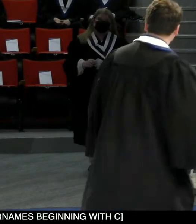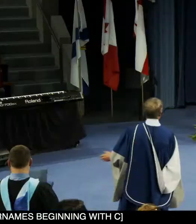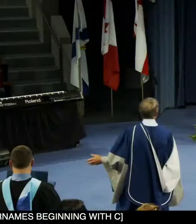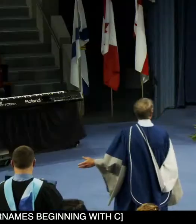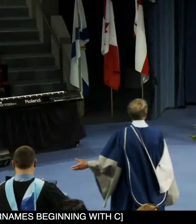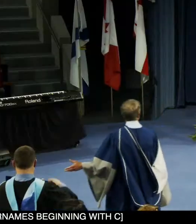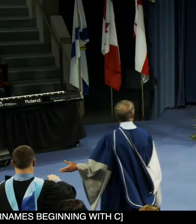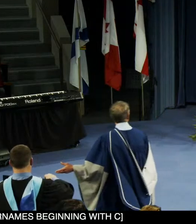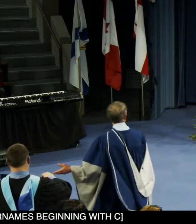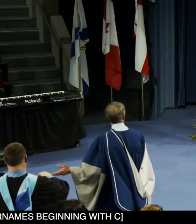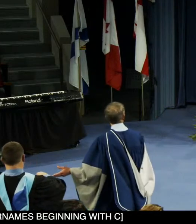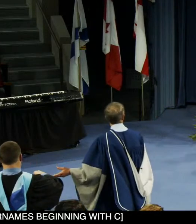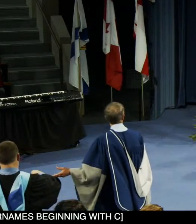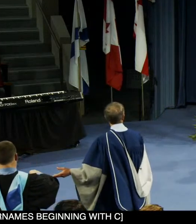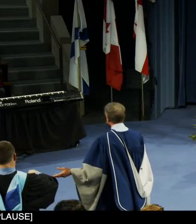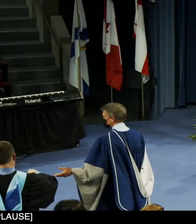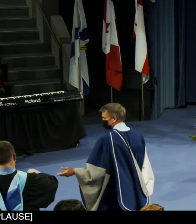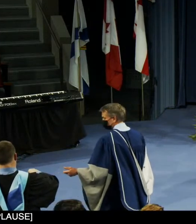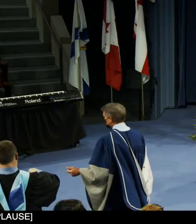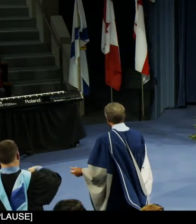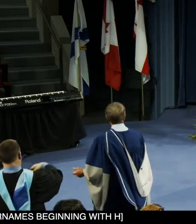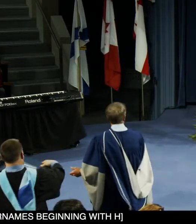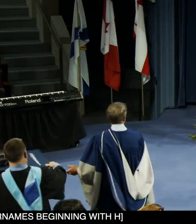Trevor Hannon.